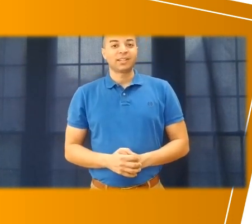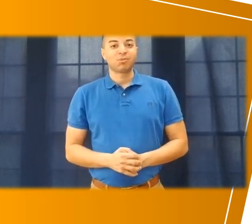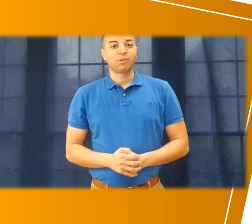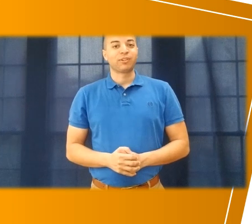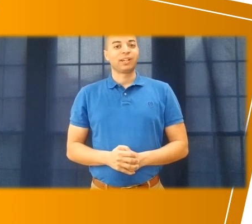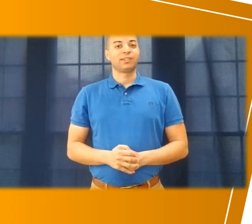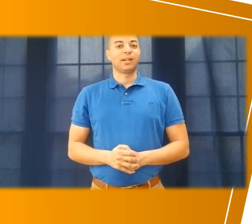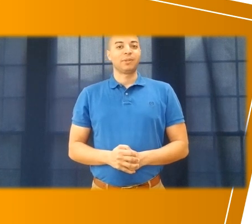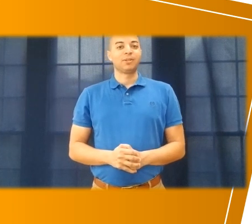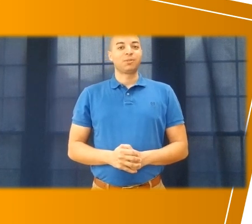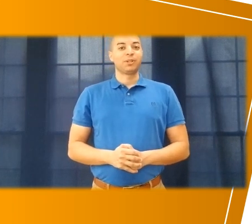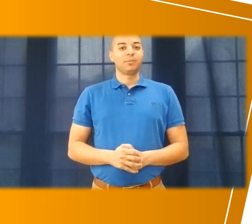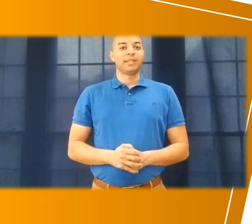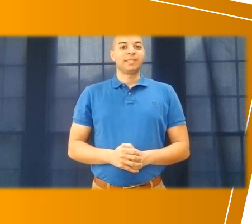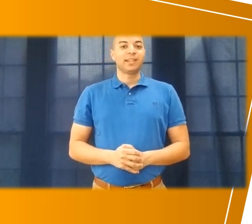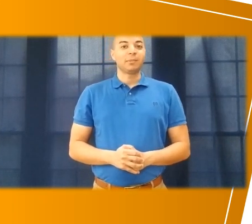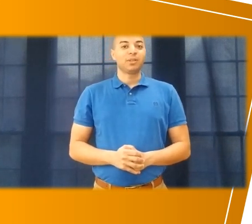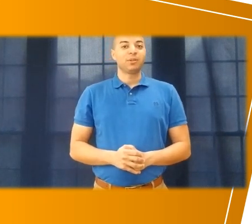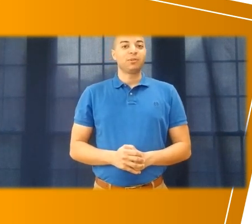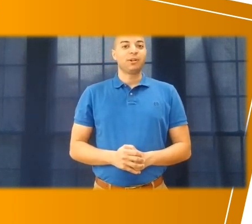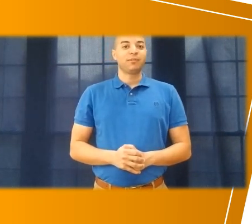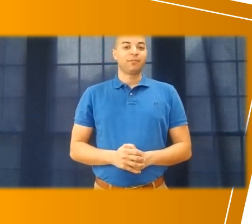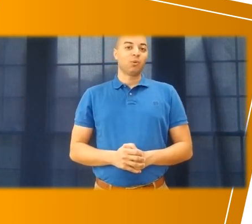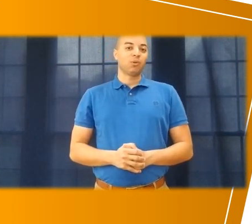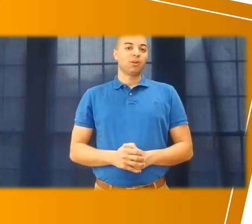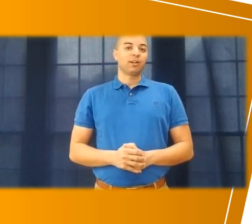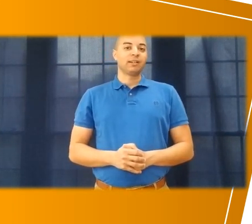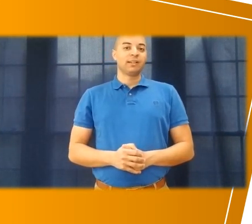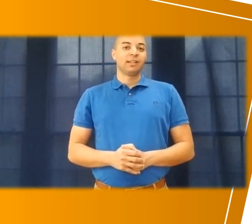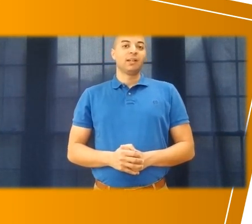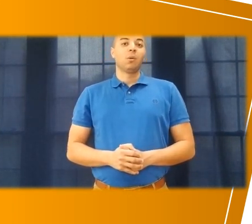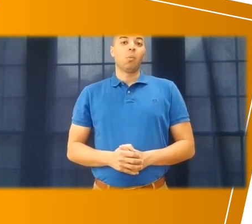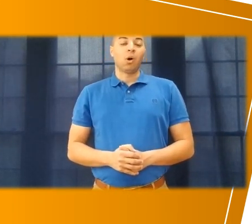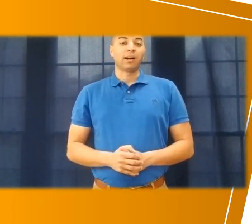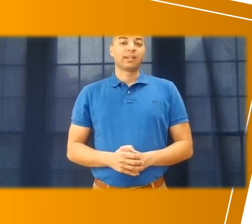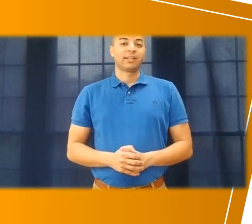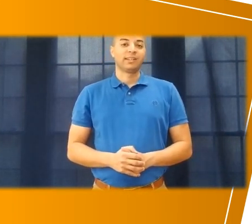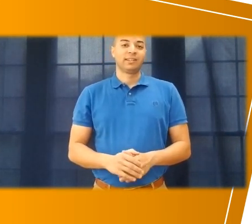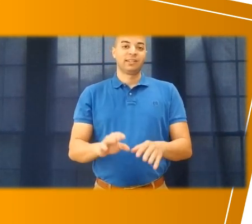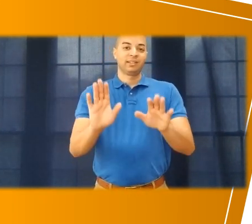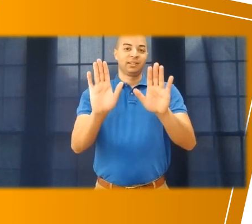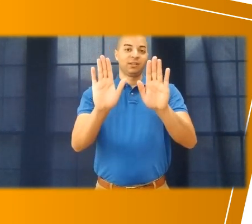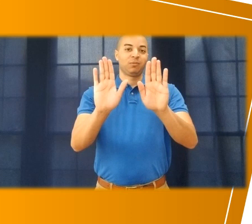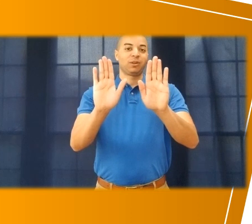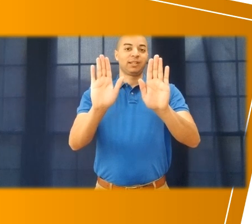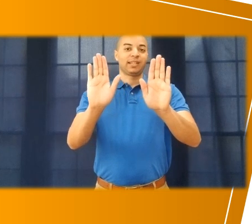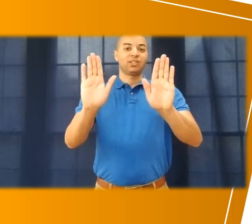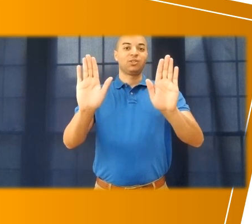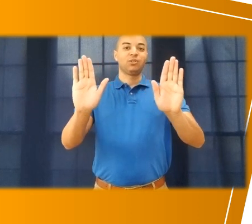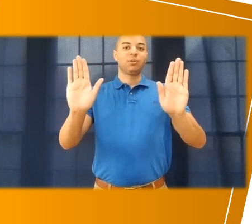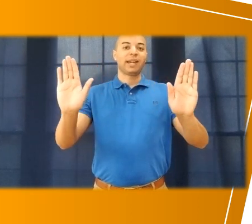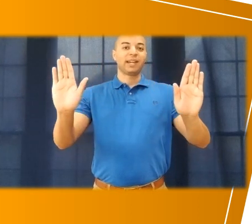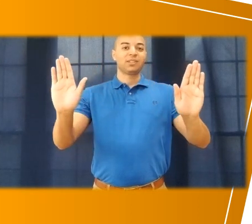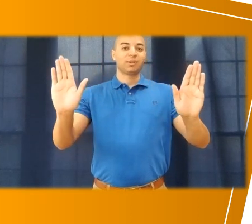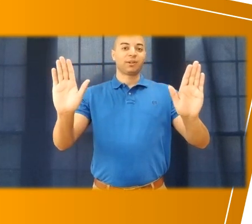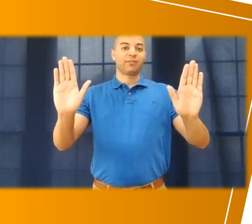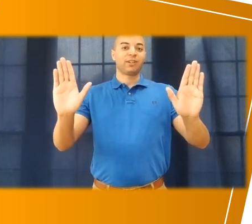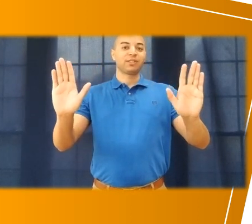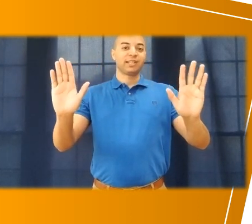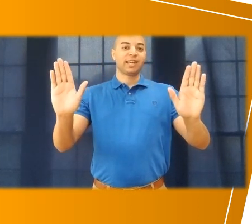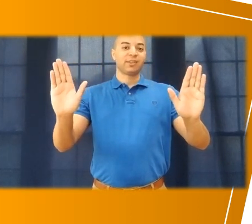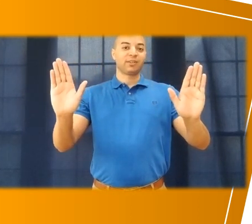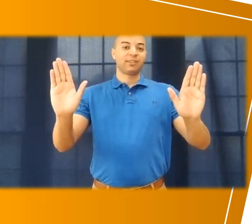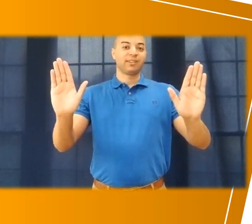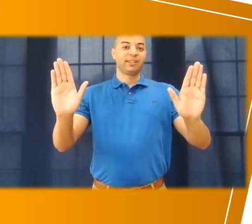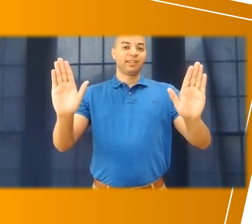Our next word for letter W is going to be W for walk. We're going to take 2 hands with our